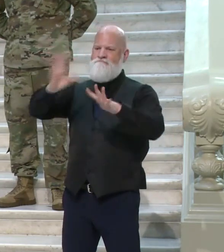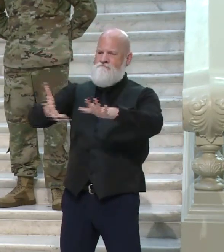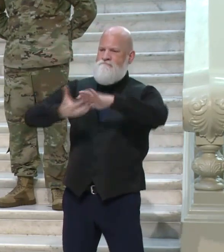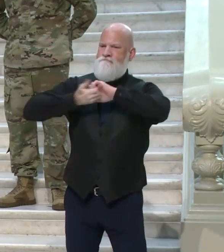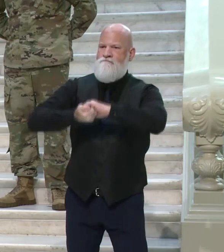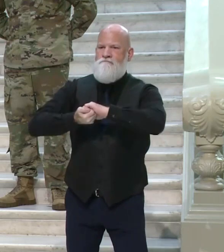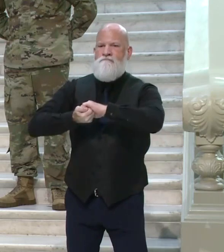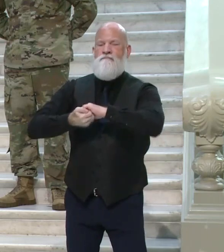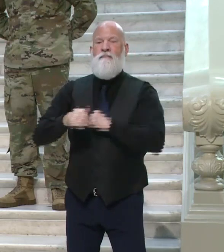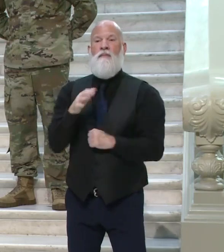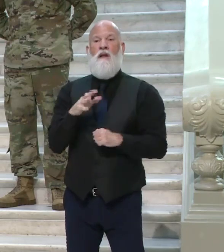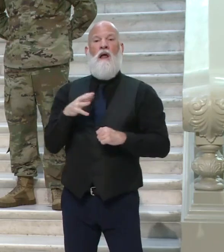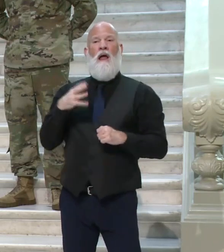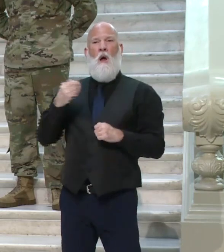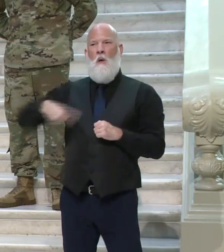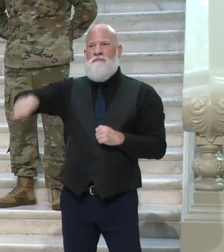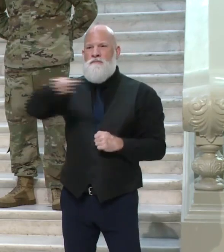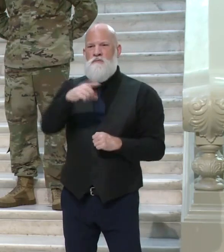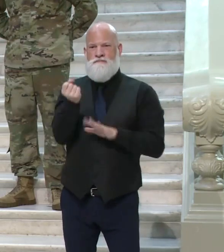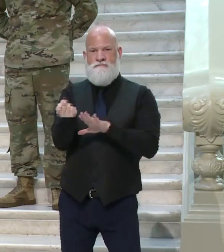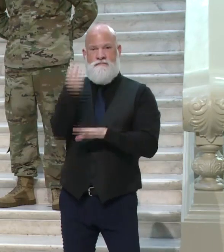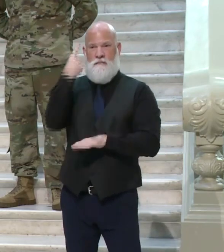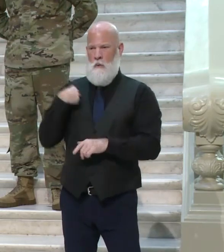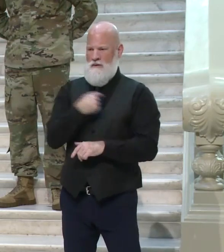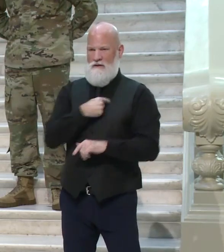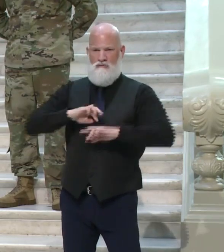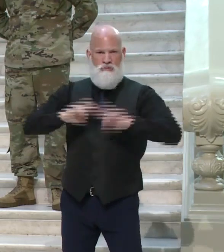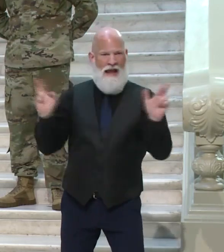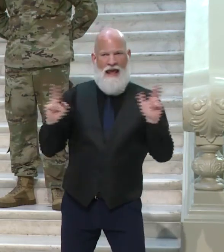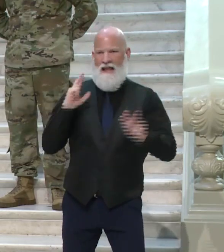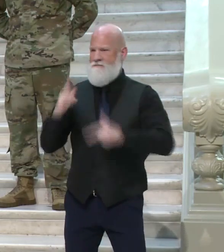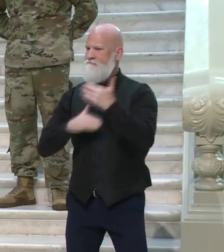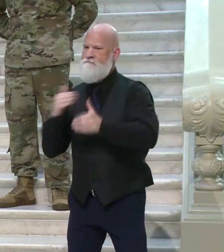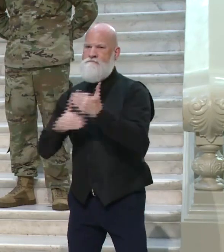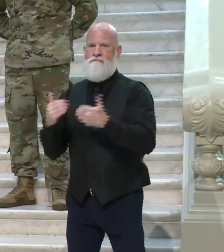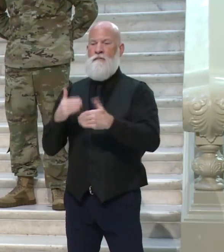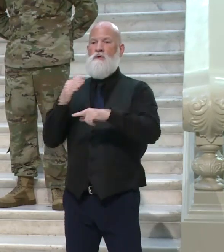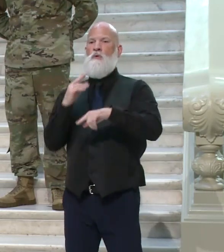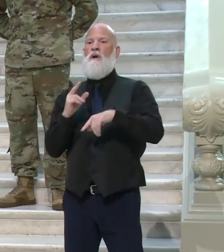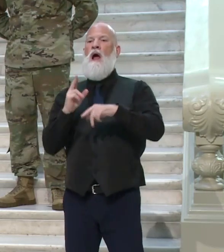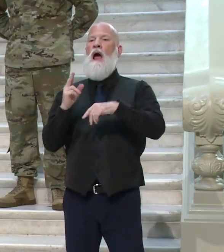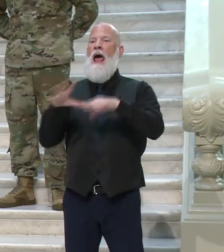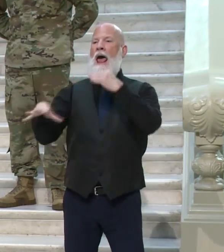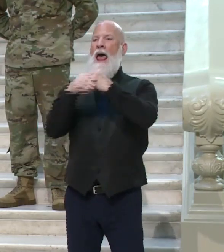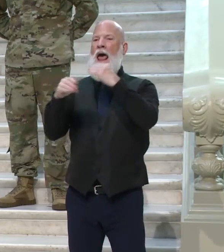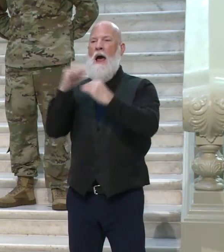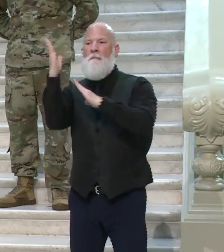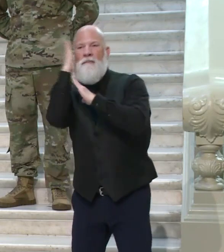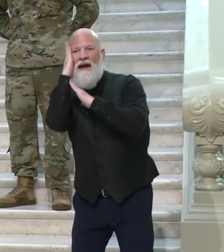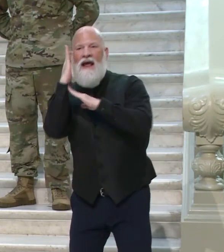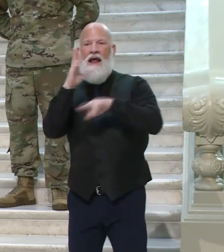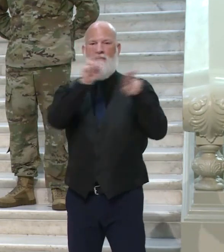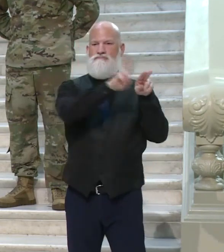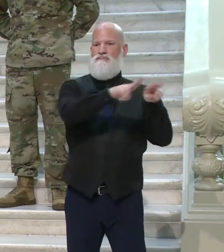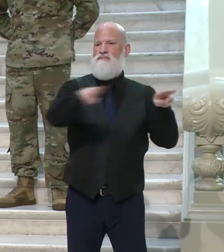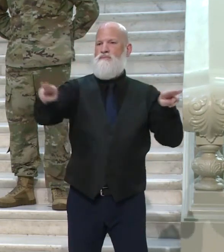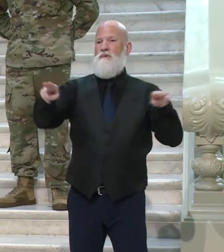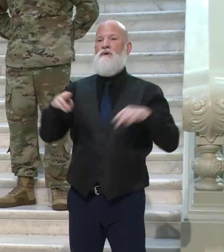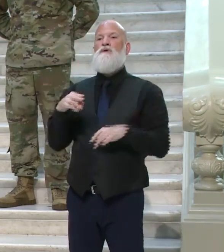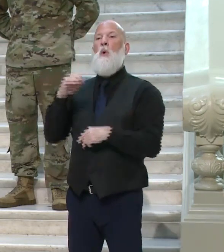worked around the clock to identify hundreds more general use and critical care beds for COVID-19